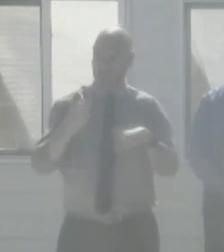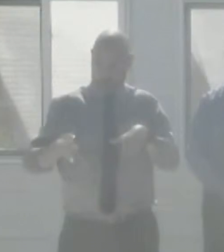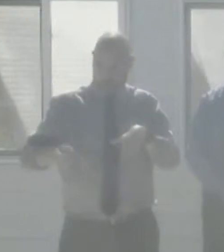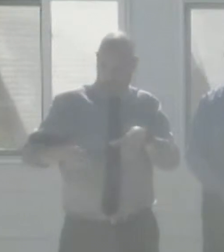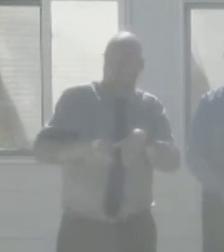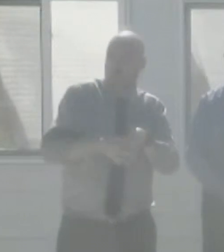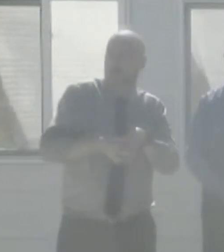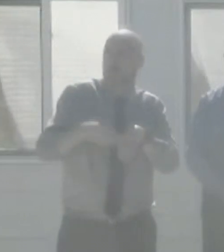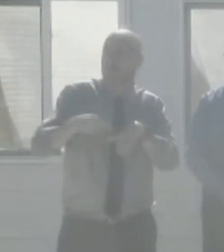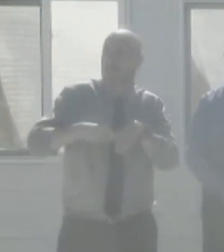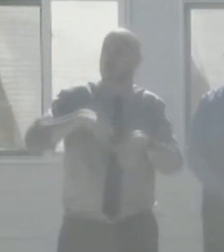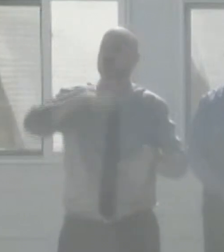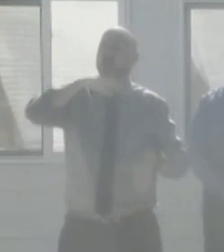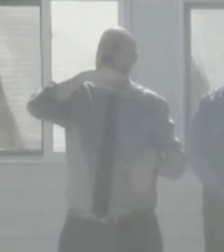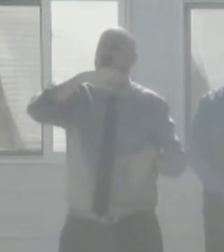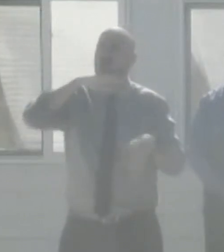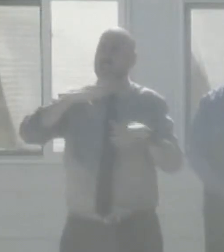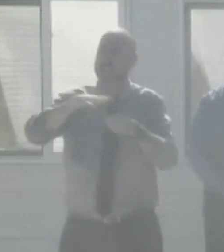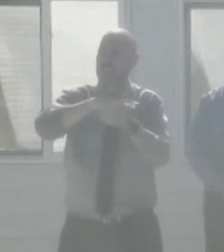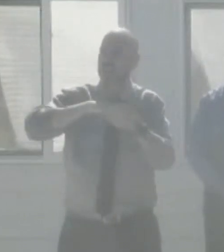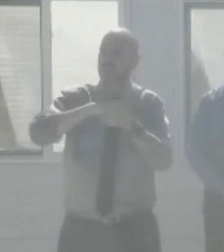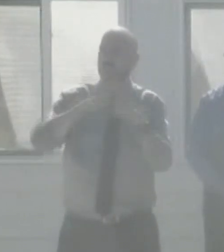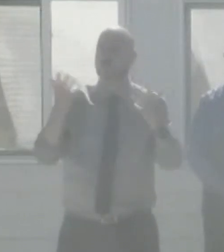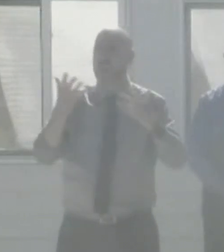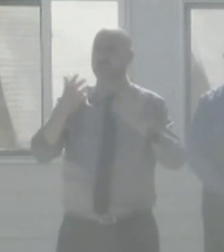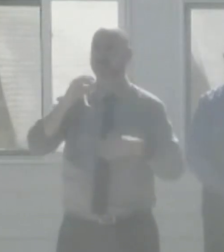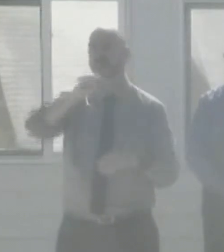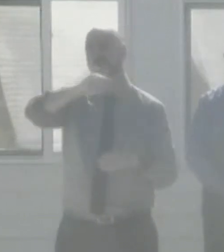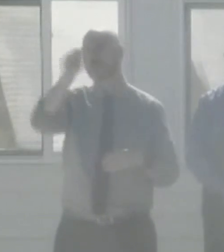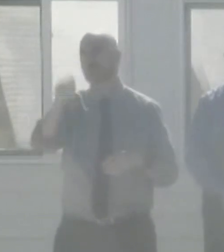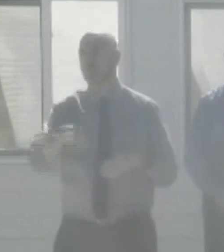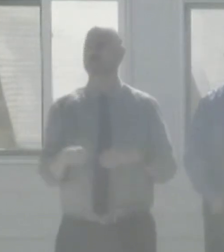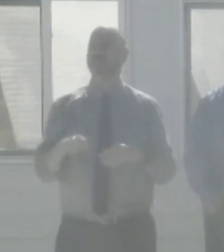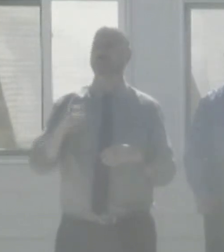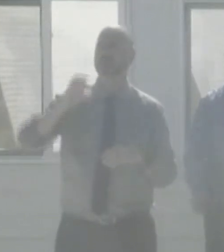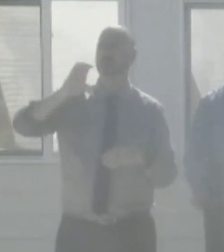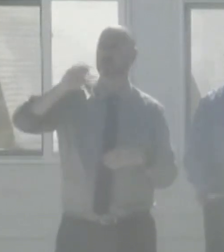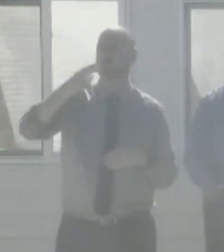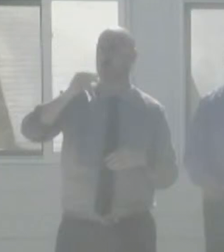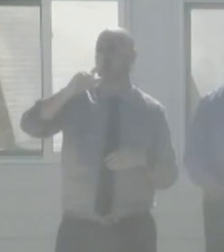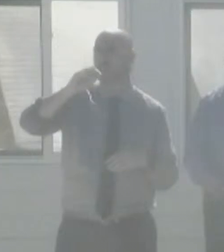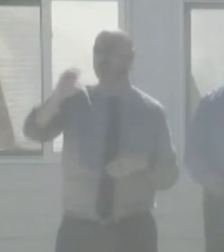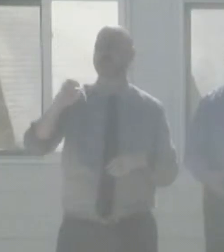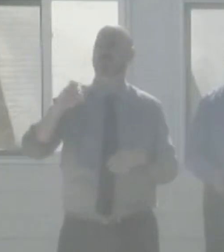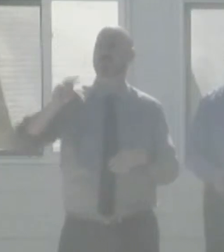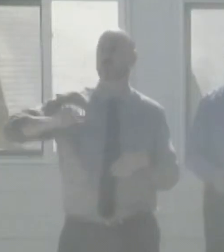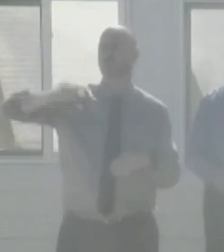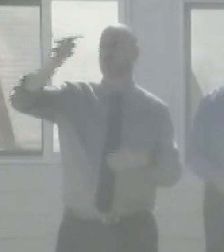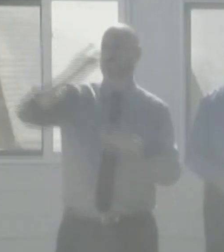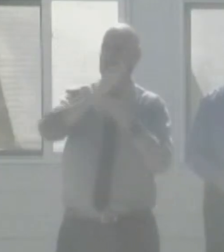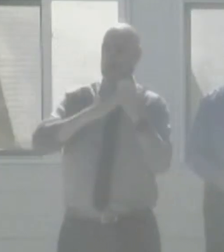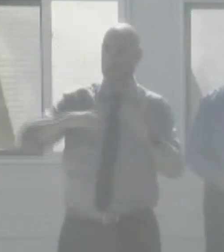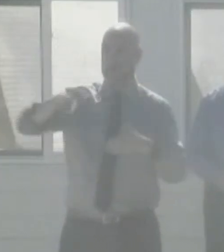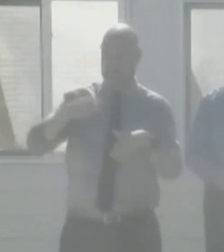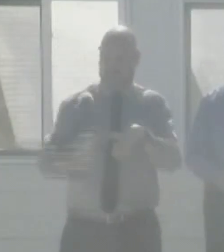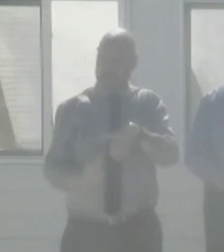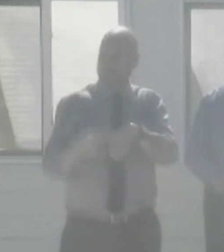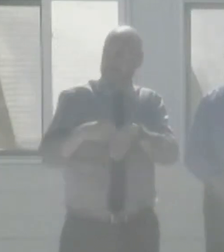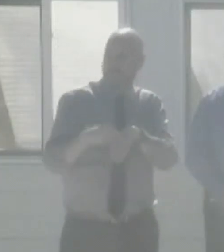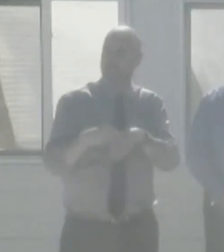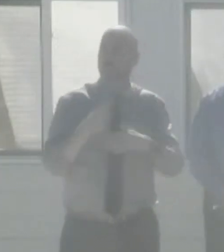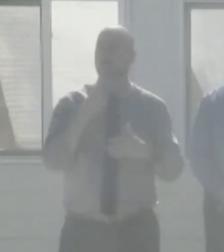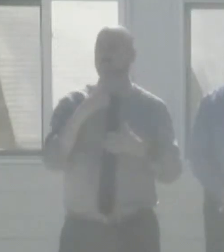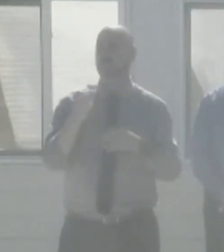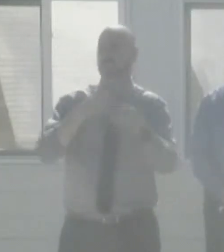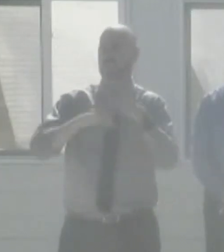Sarasota, Charlotte area, and then the northern side of the storm, it actually, instead of doing storm surge into Tampa Bay,